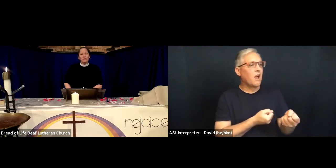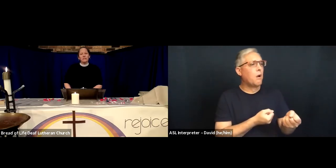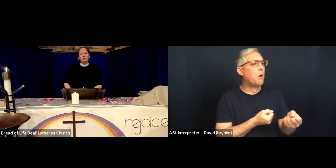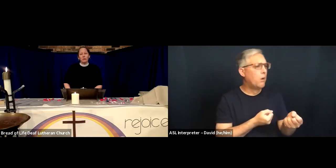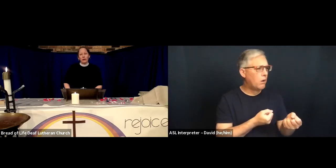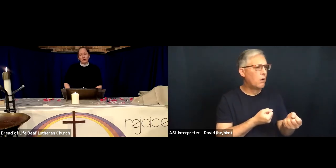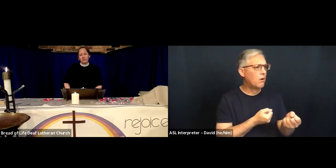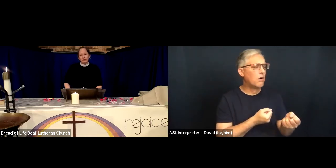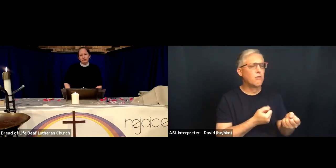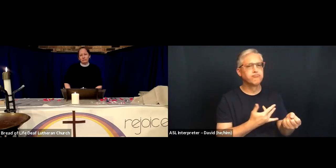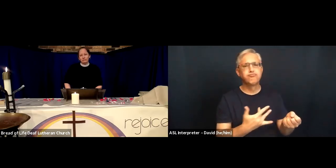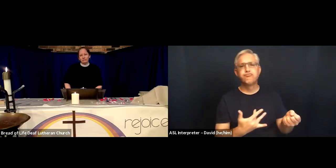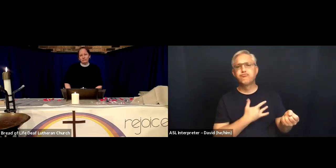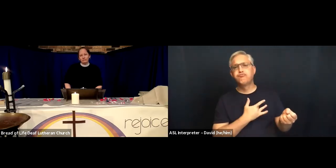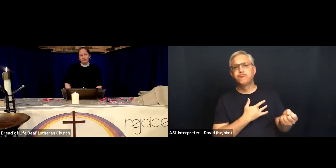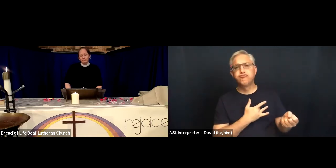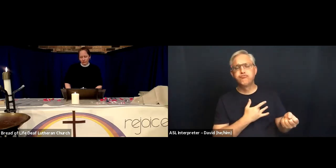when we are disappointed,